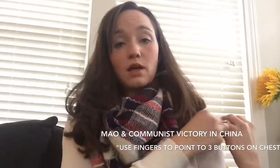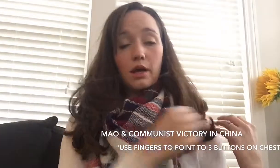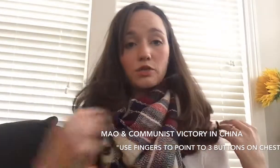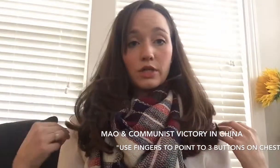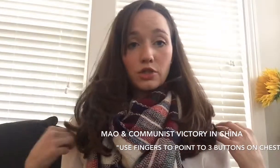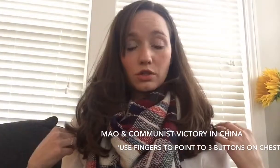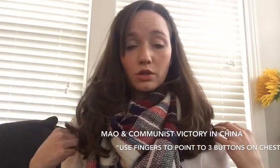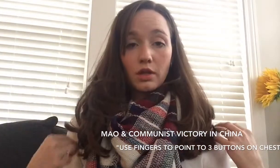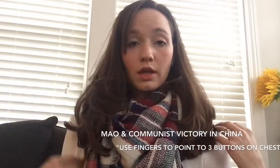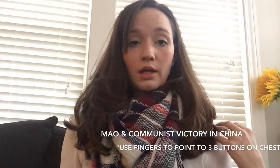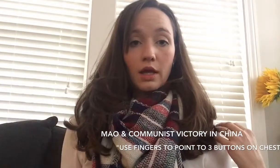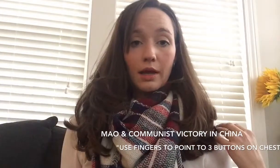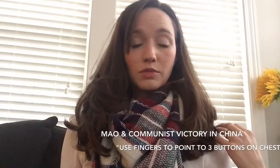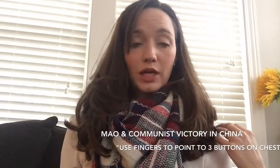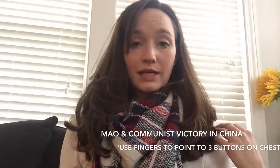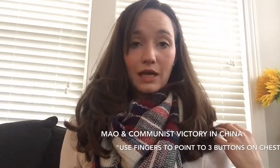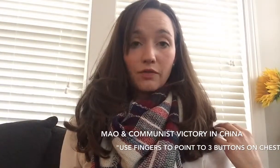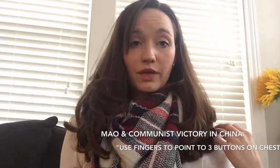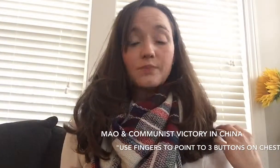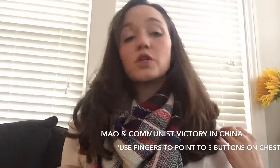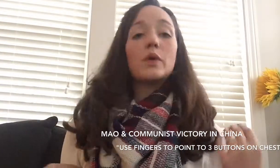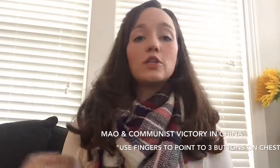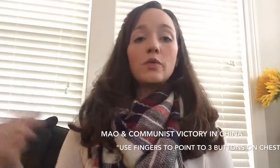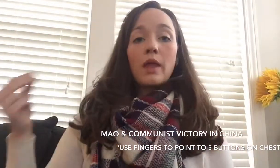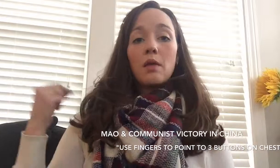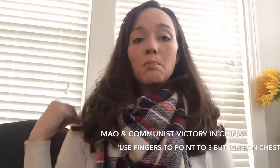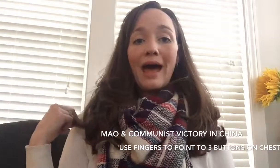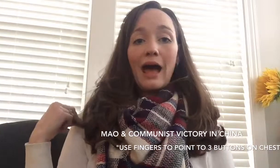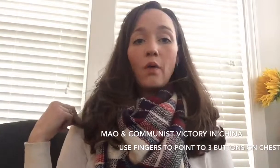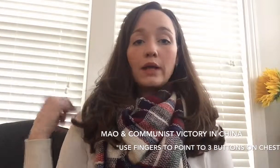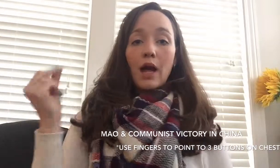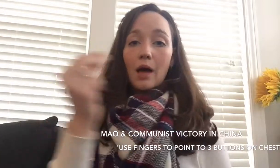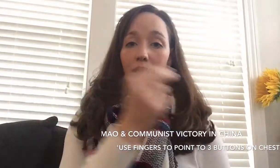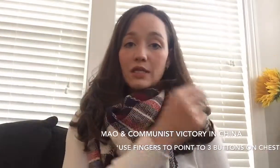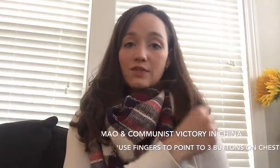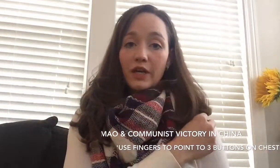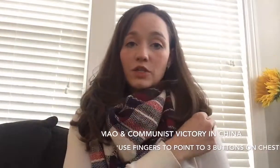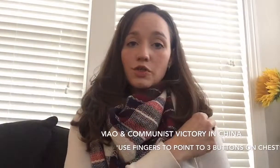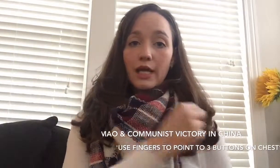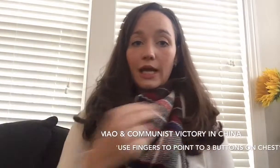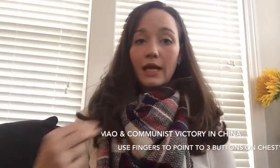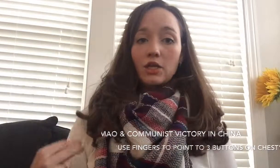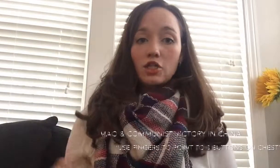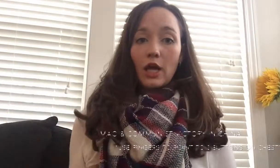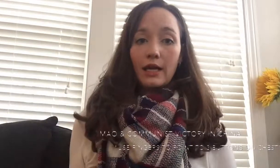on a traditional Chinese outfit. So we do Mao and communist victory in China.